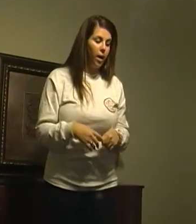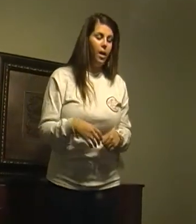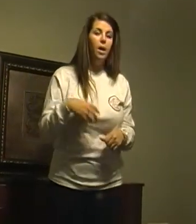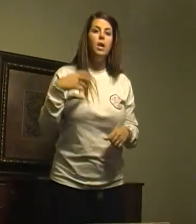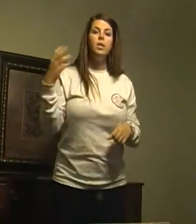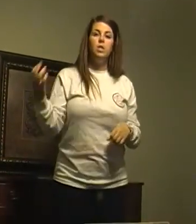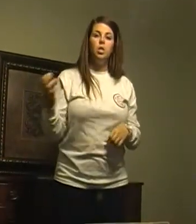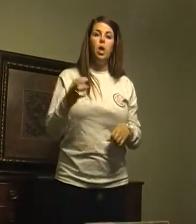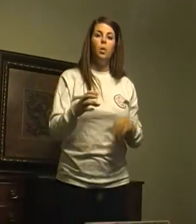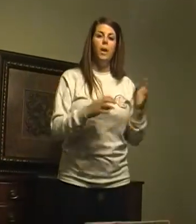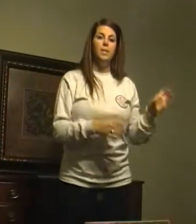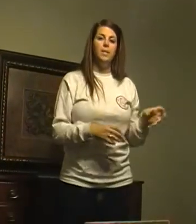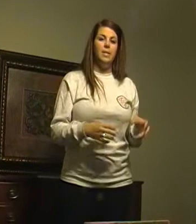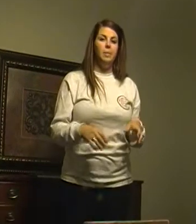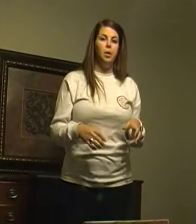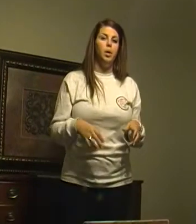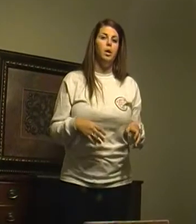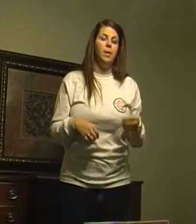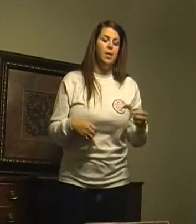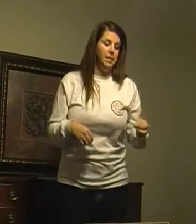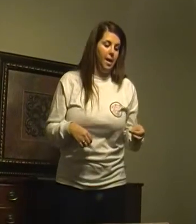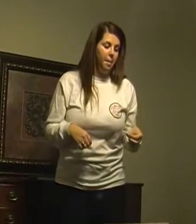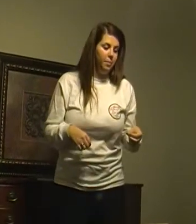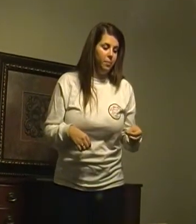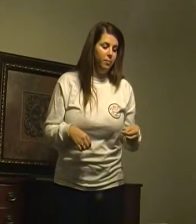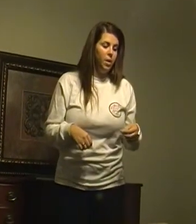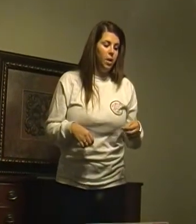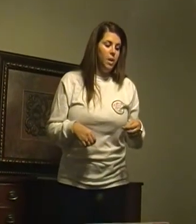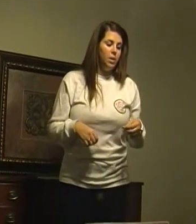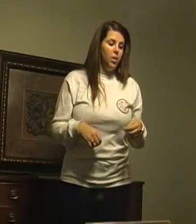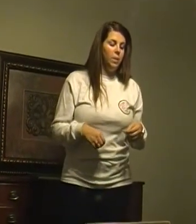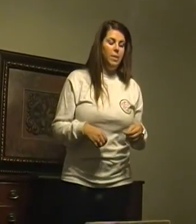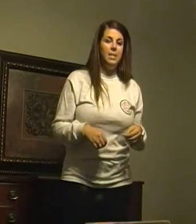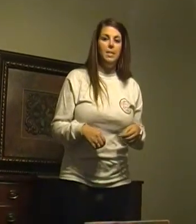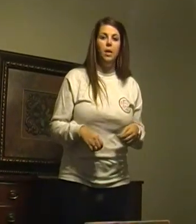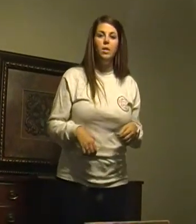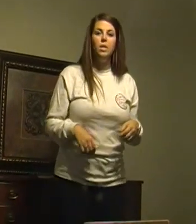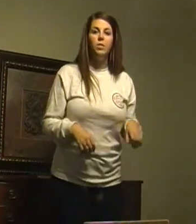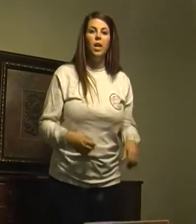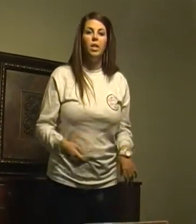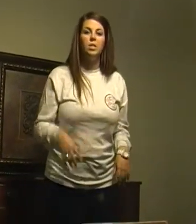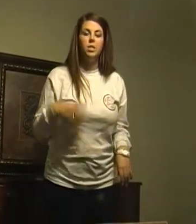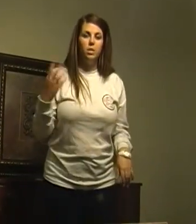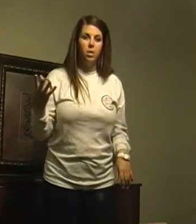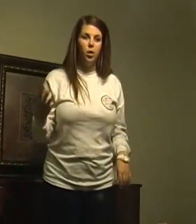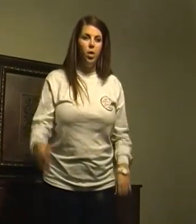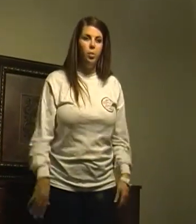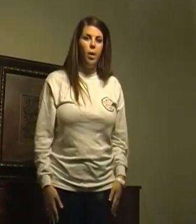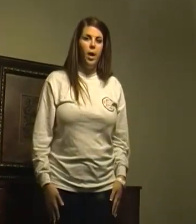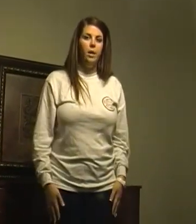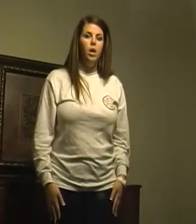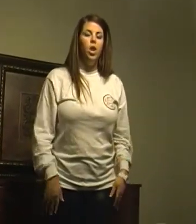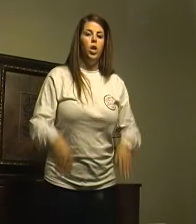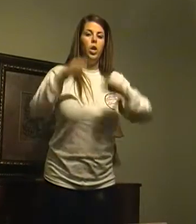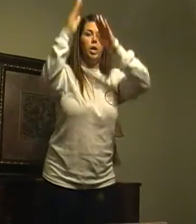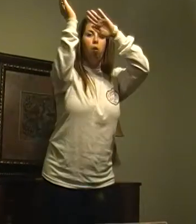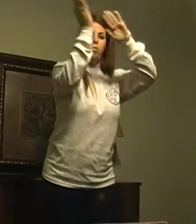were to start with is the same group you're going to be this time. So it was still is first. So group 1, you're going to go